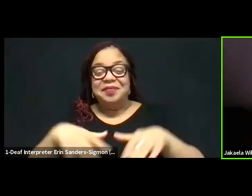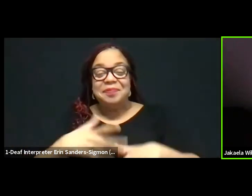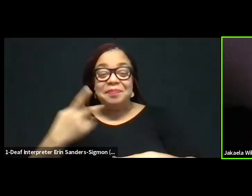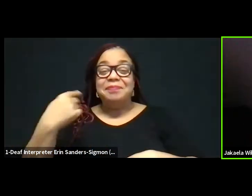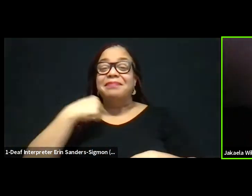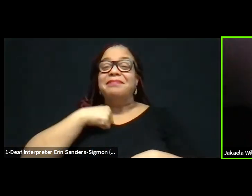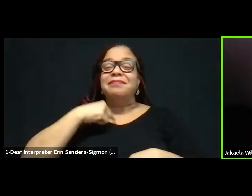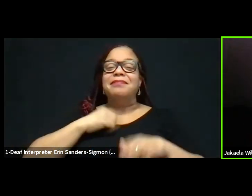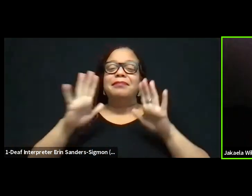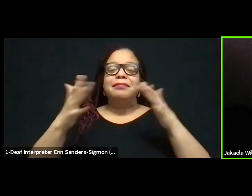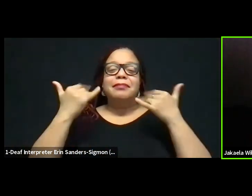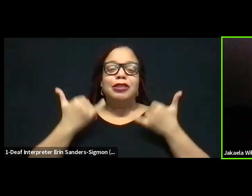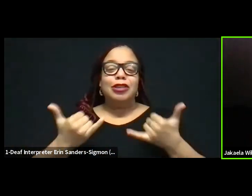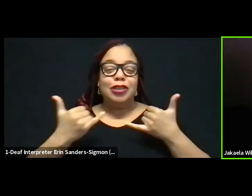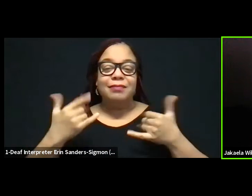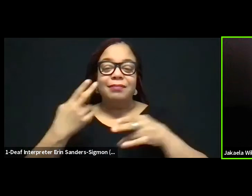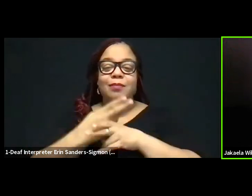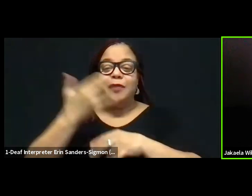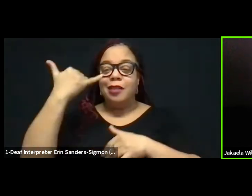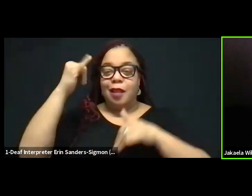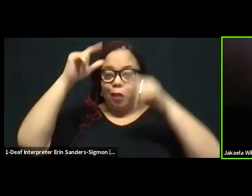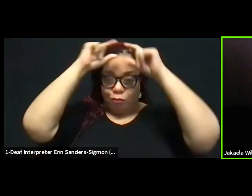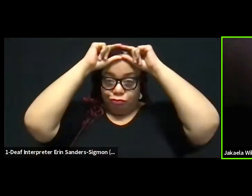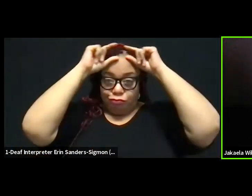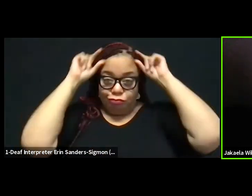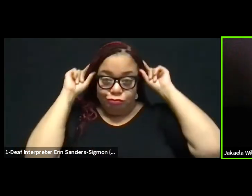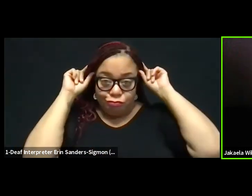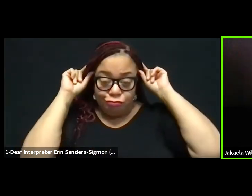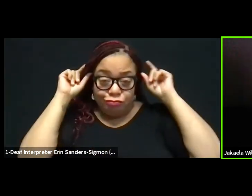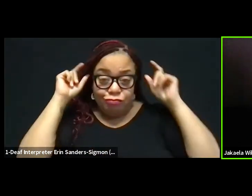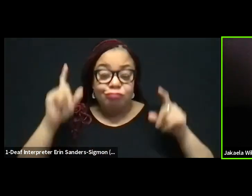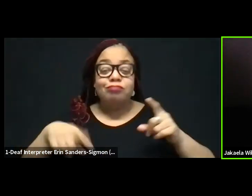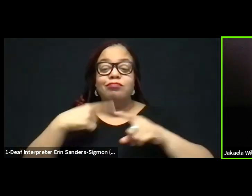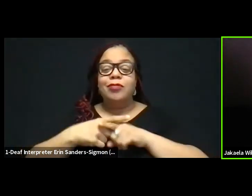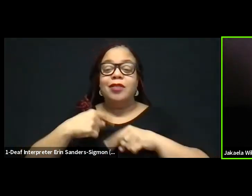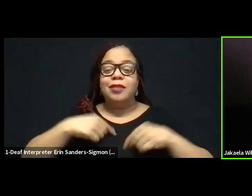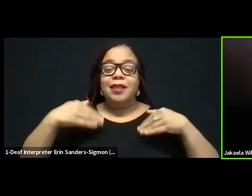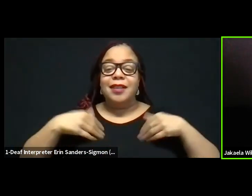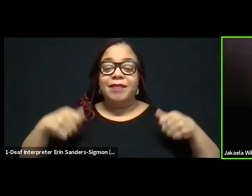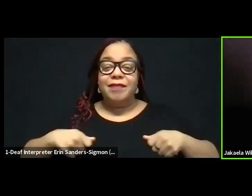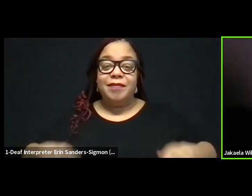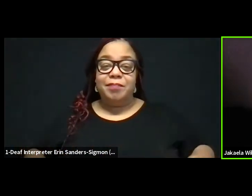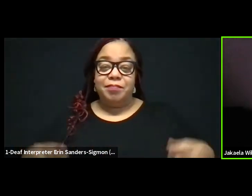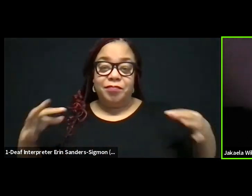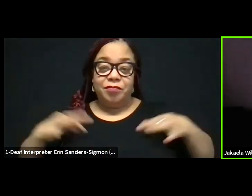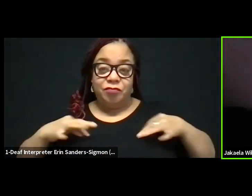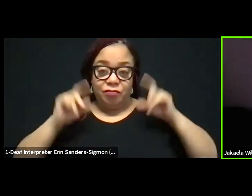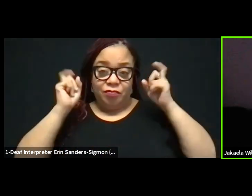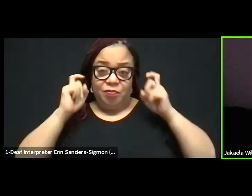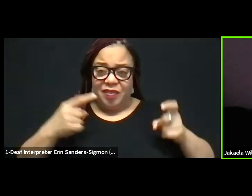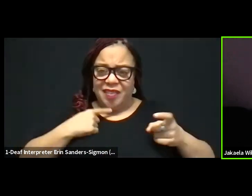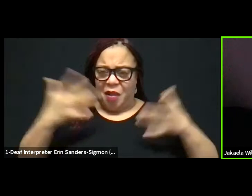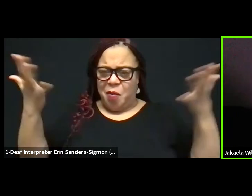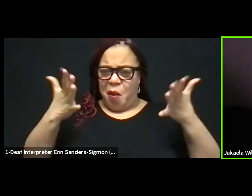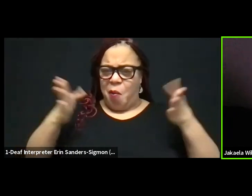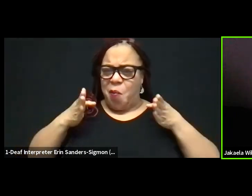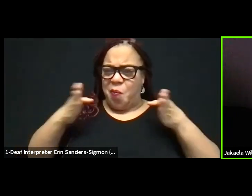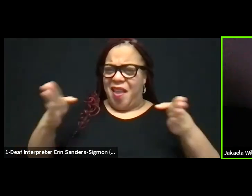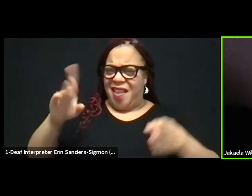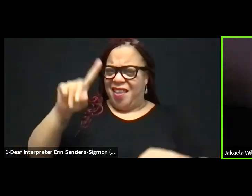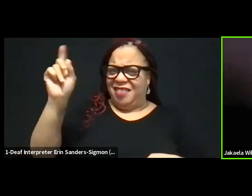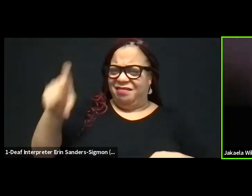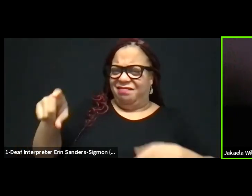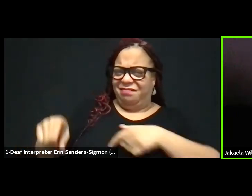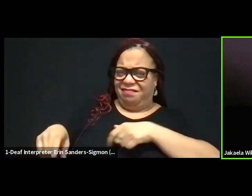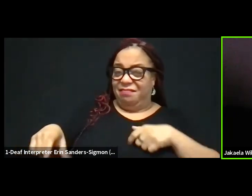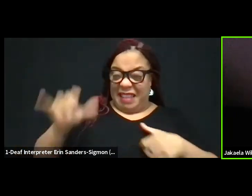"What Way That Way." It's actually a hoodie that I created with my youth that I work with in promotion of a summit that they put